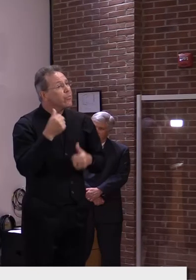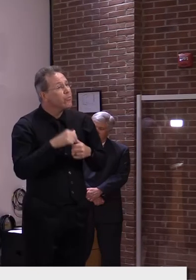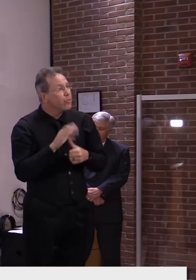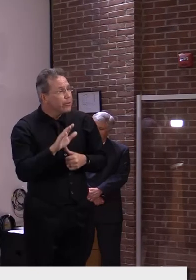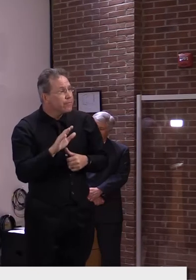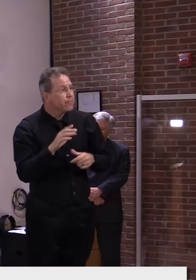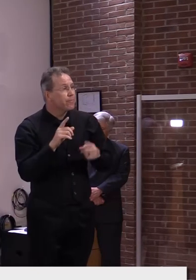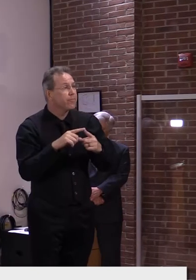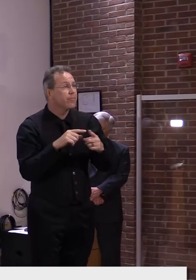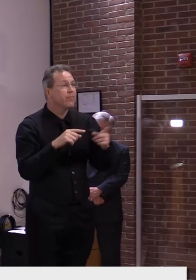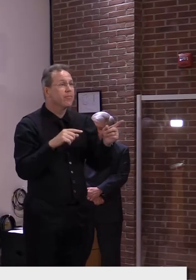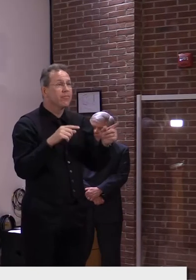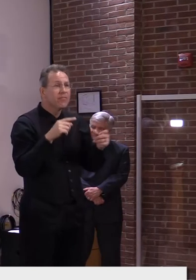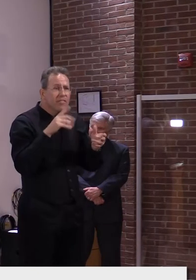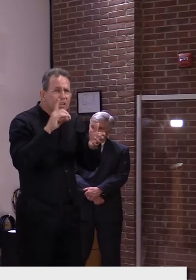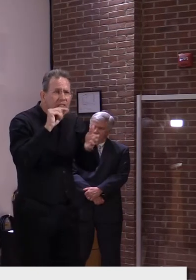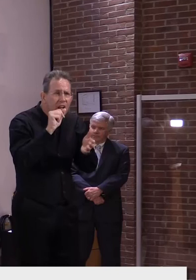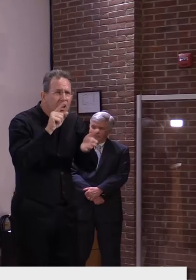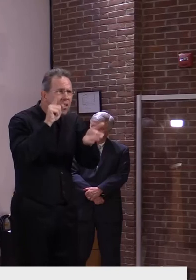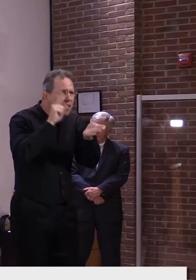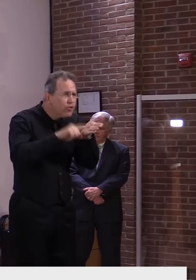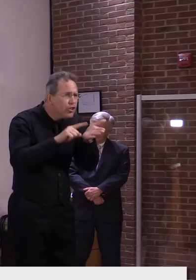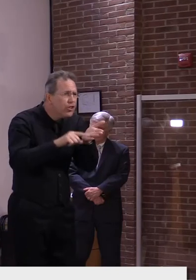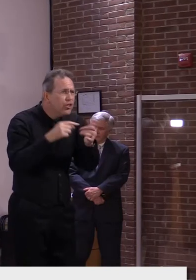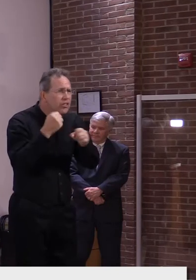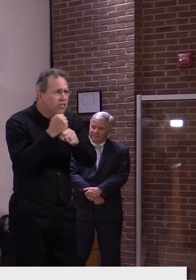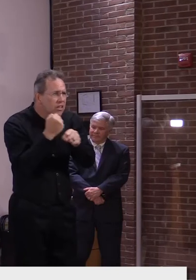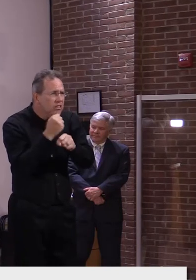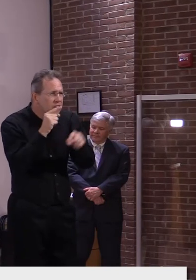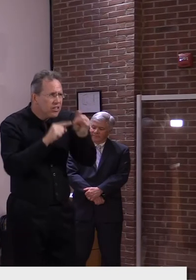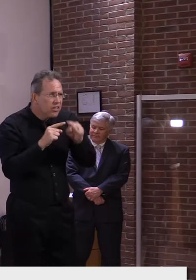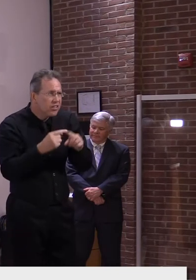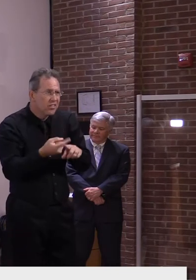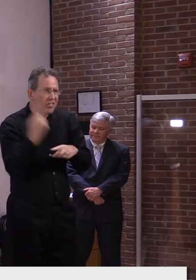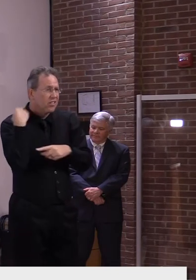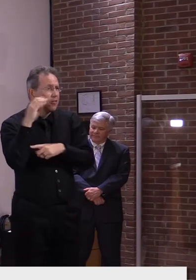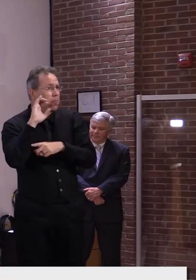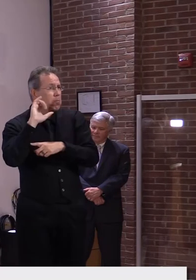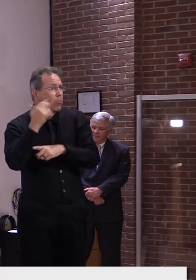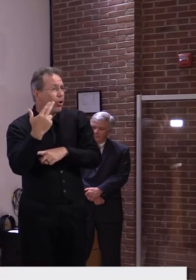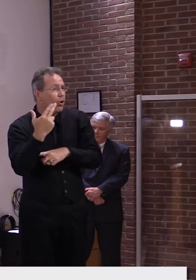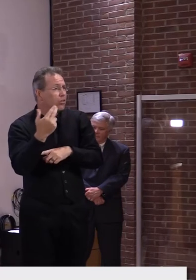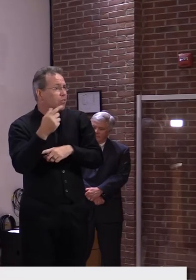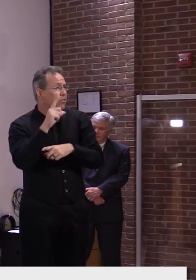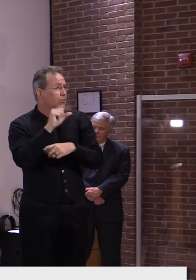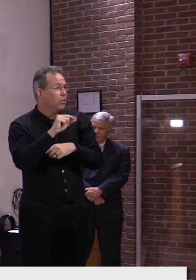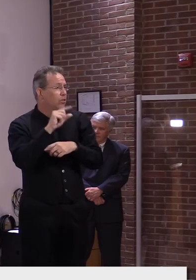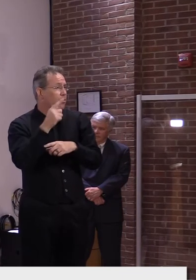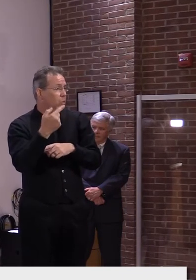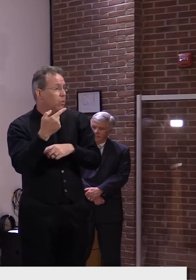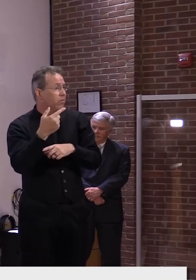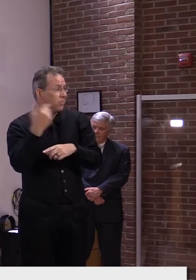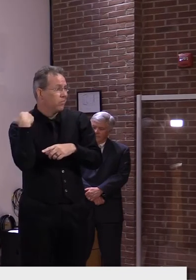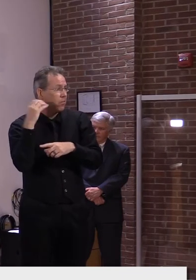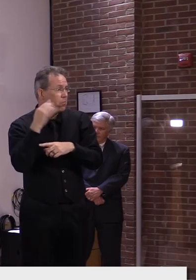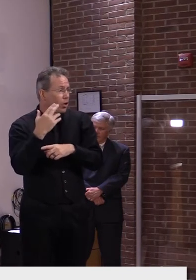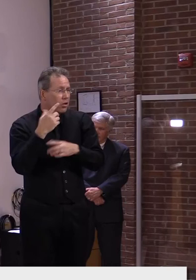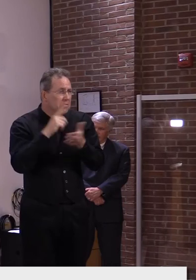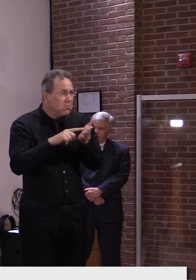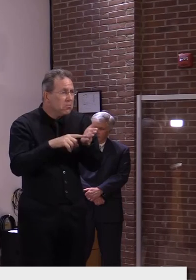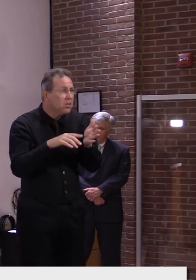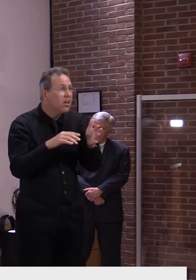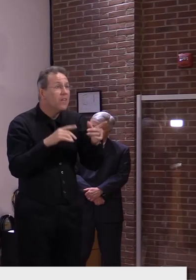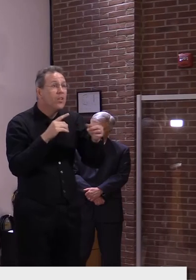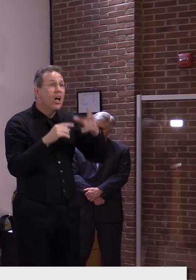back from March of last year is that it's very challenging to document cases that